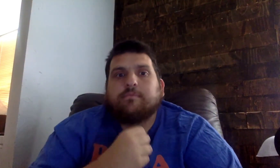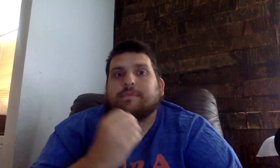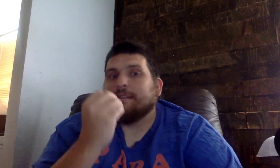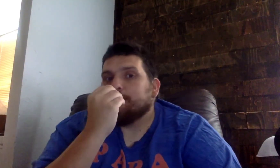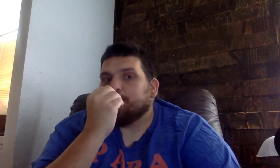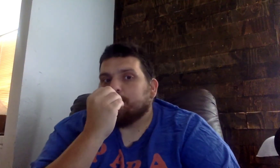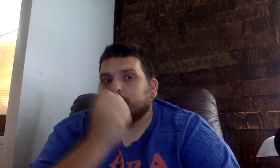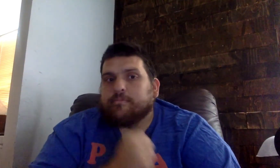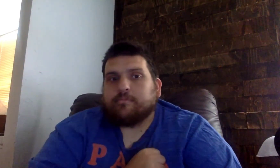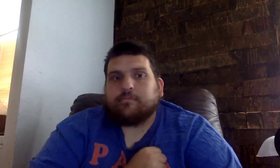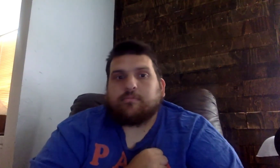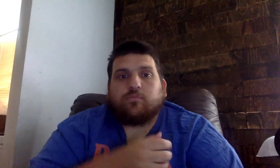food, eat,